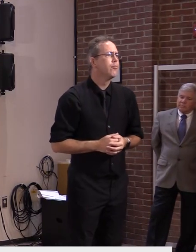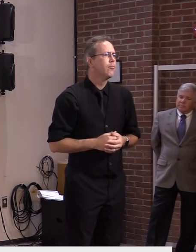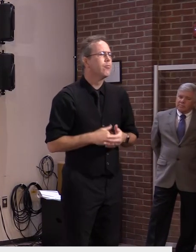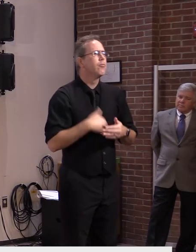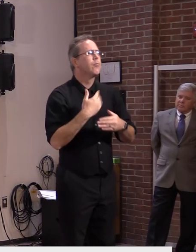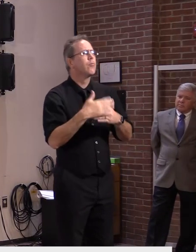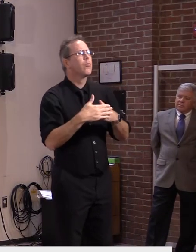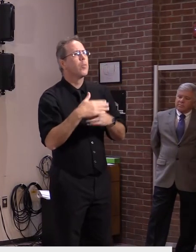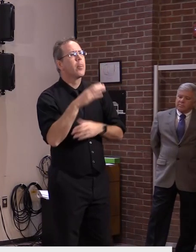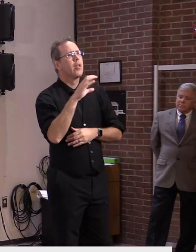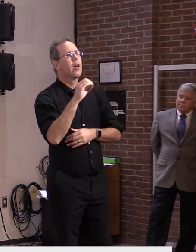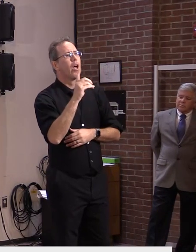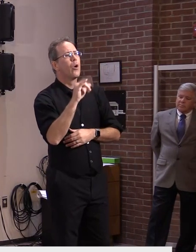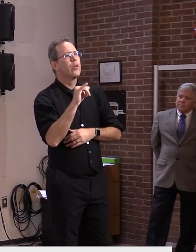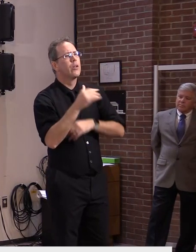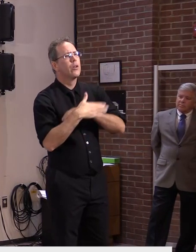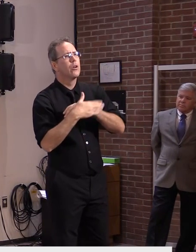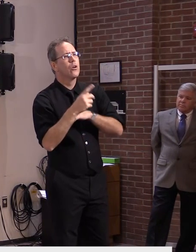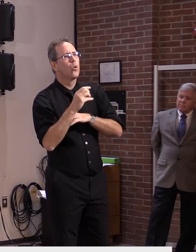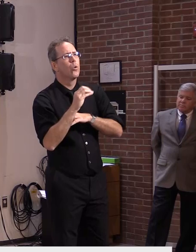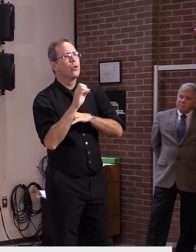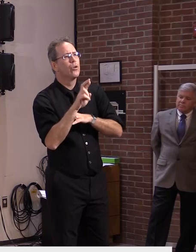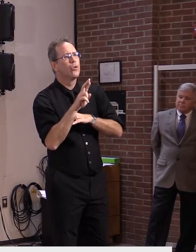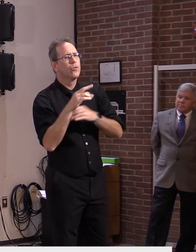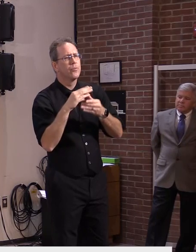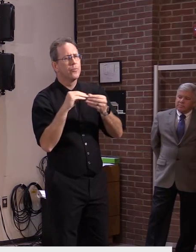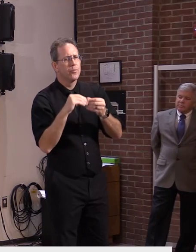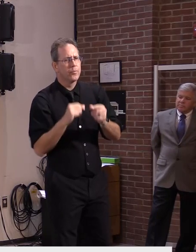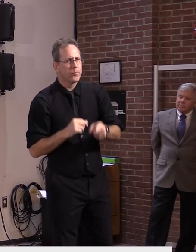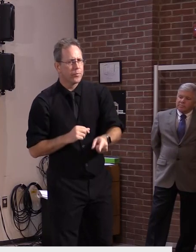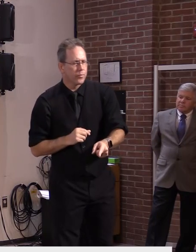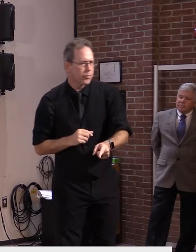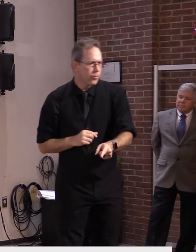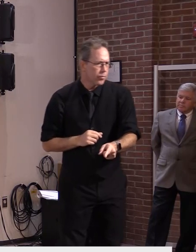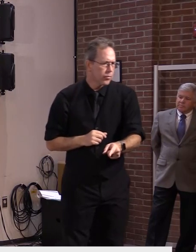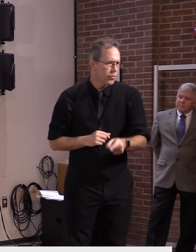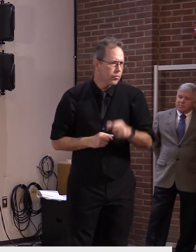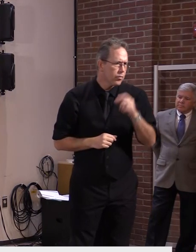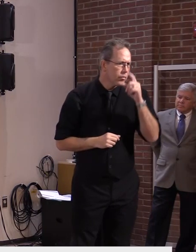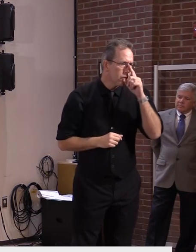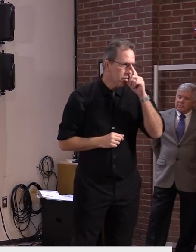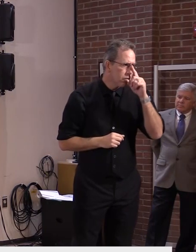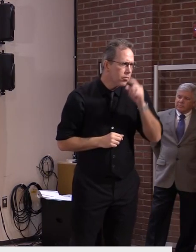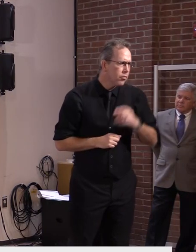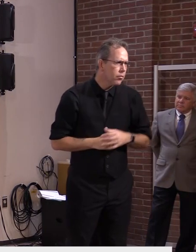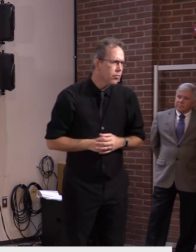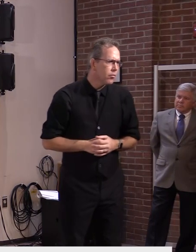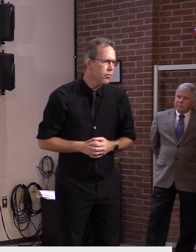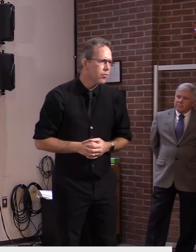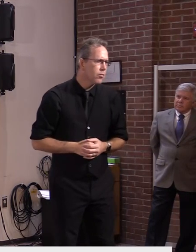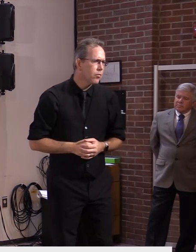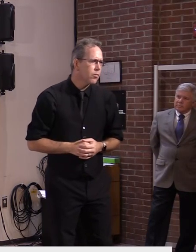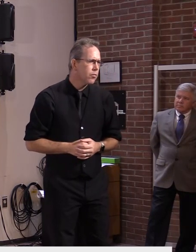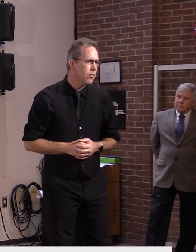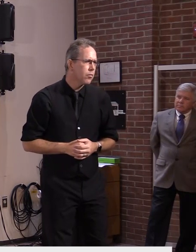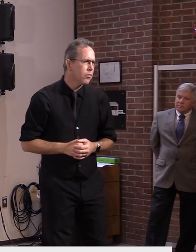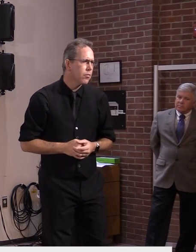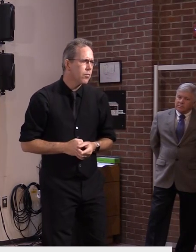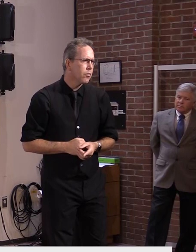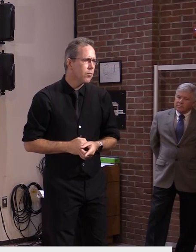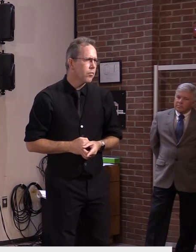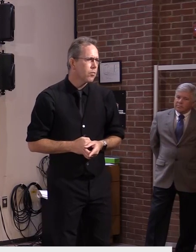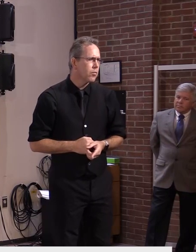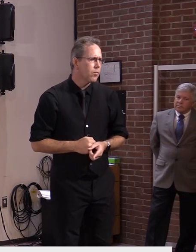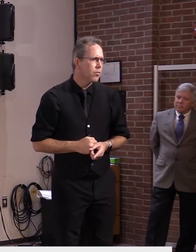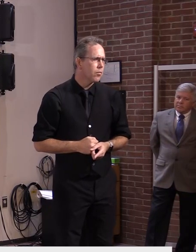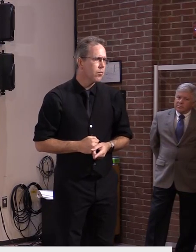Good afternoon, Governor. Just one question for you, and then I'll hold off until you're not here to allow for